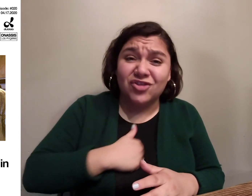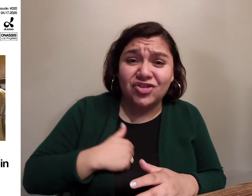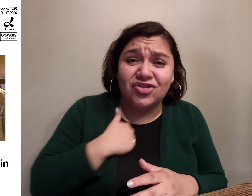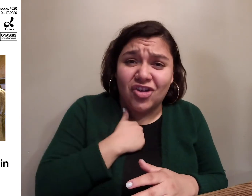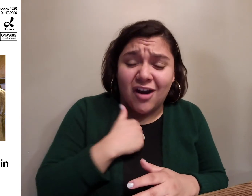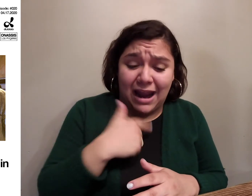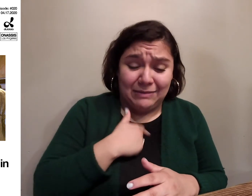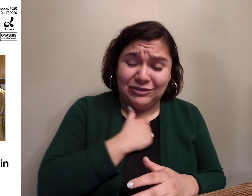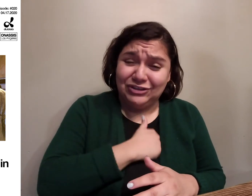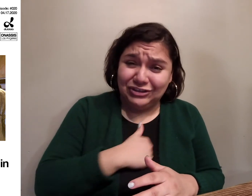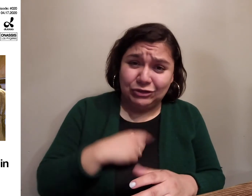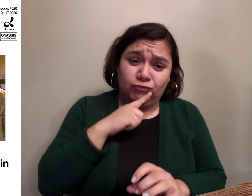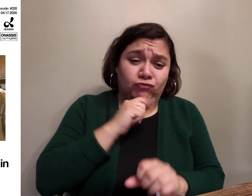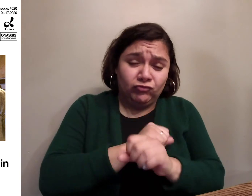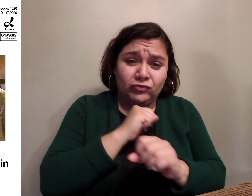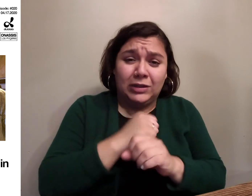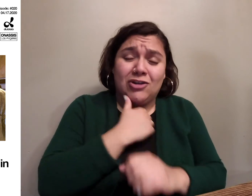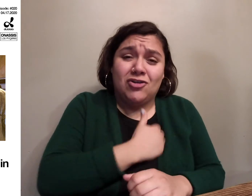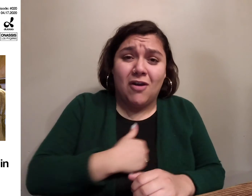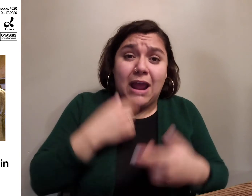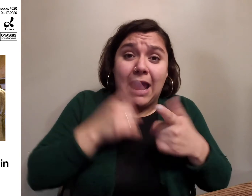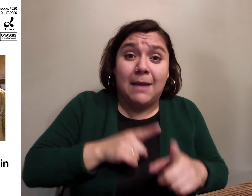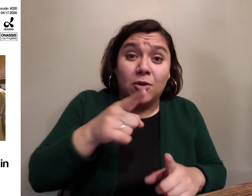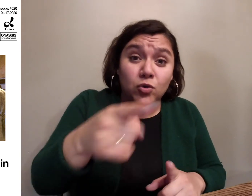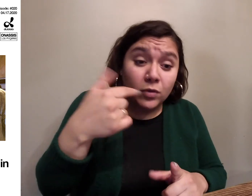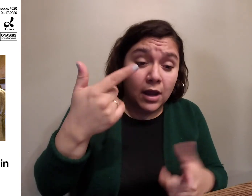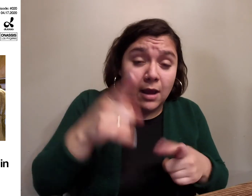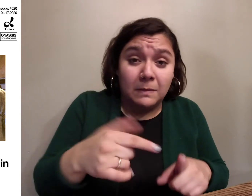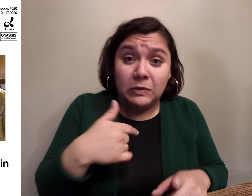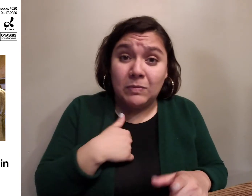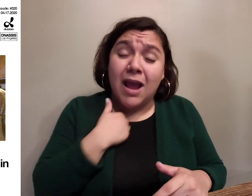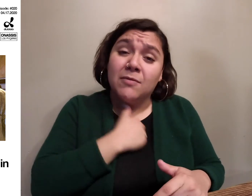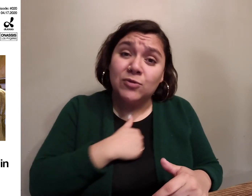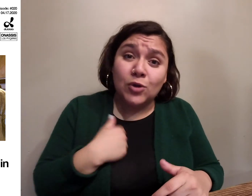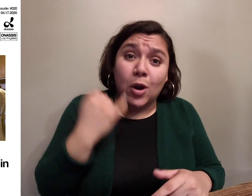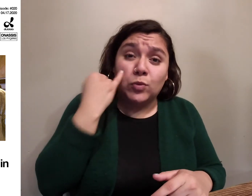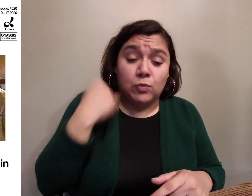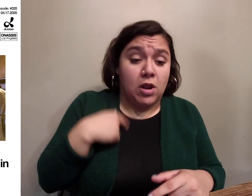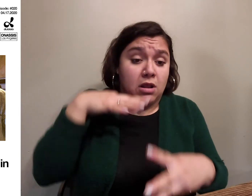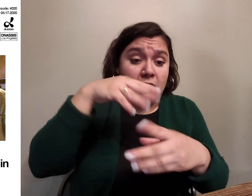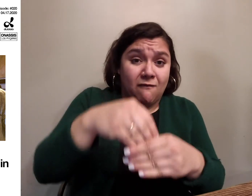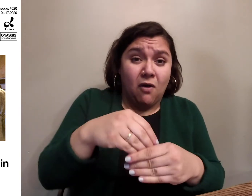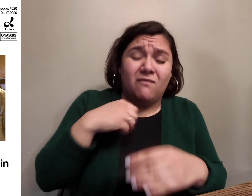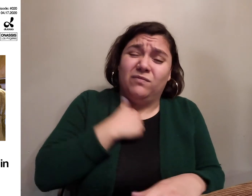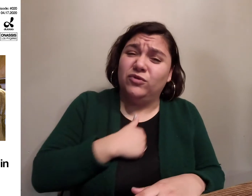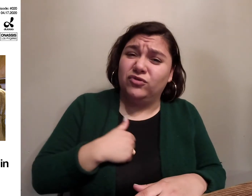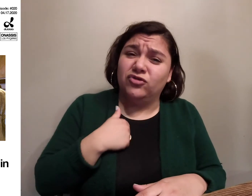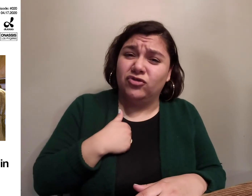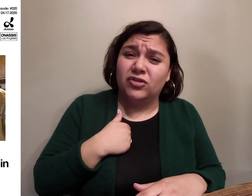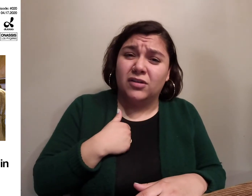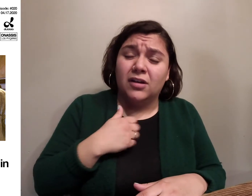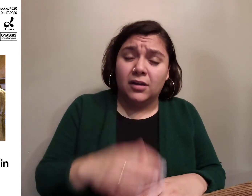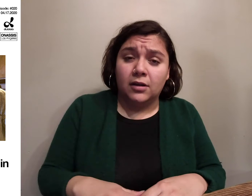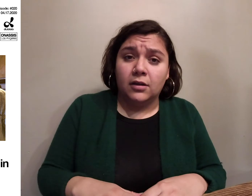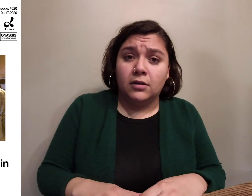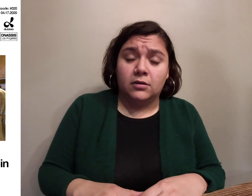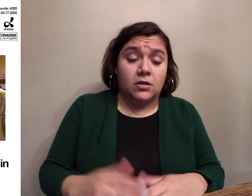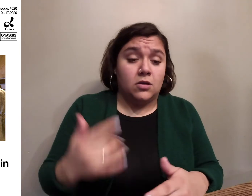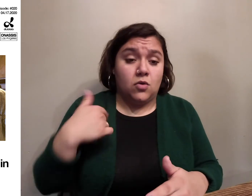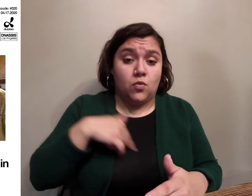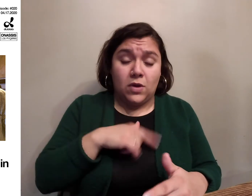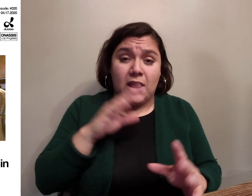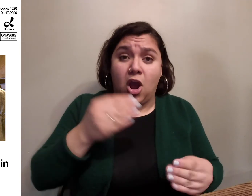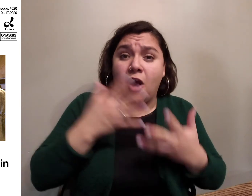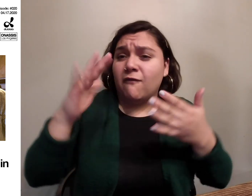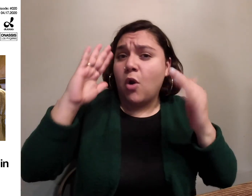happening to you and to me, and also I'm sorry if I participated in it, because how could we possibly offer hope? It would just be false. It's